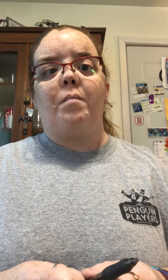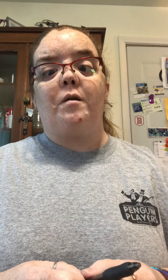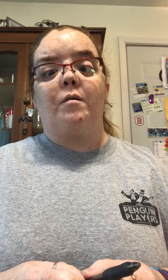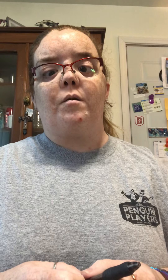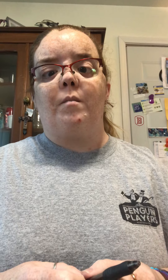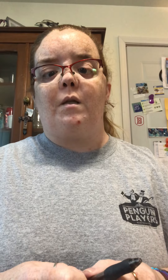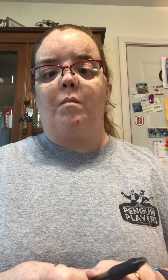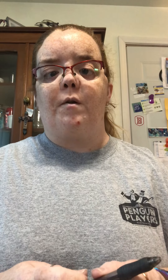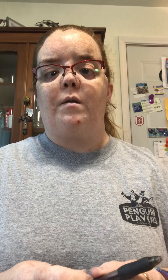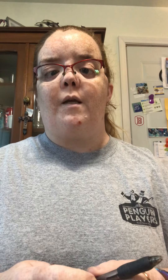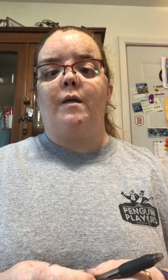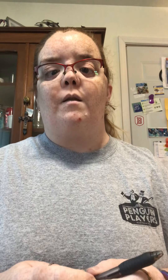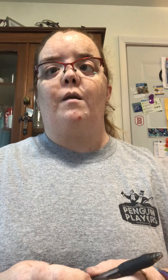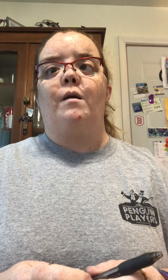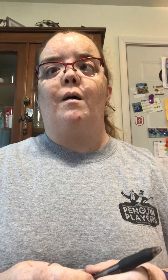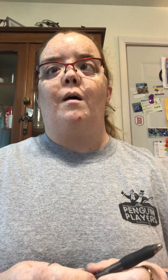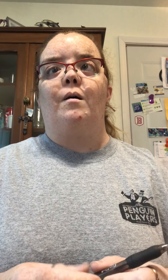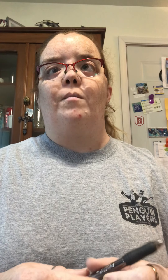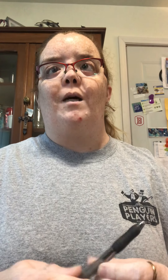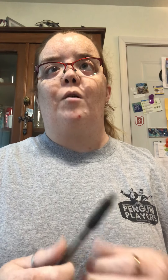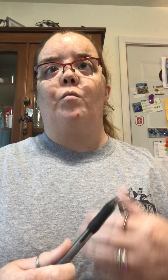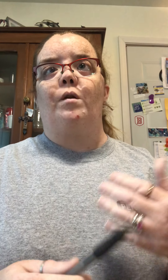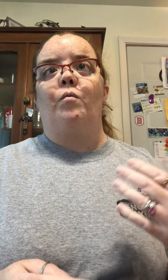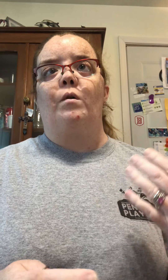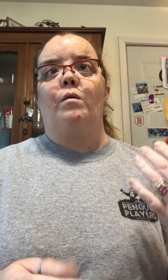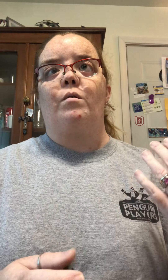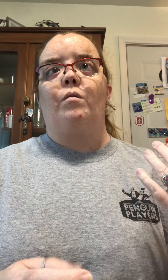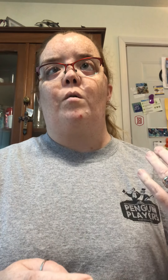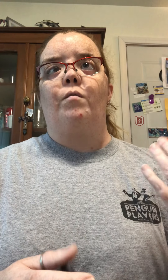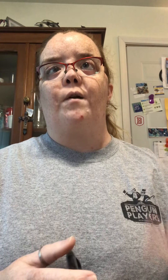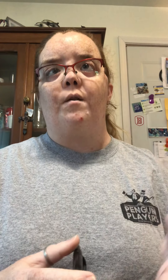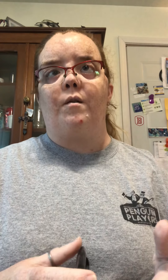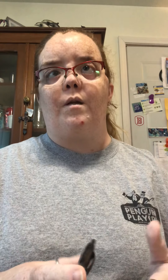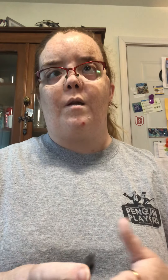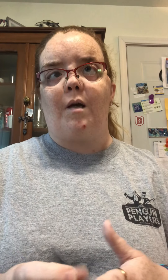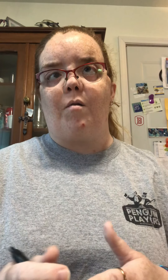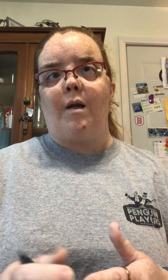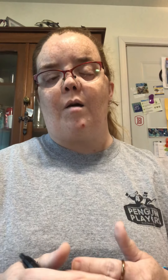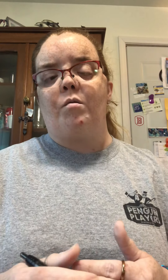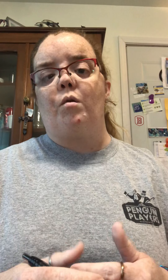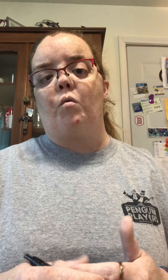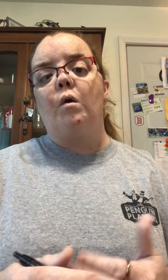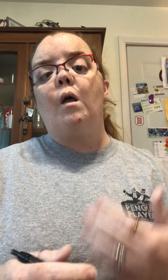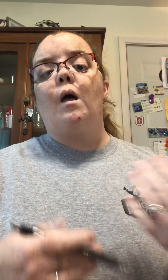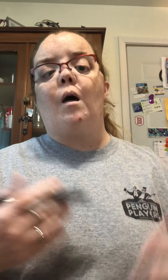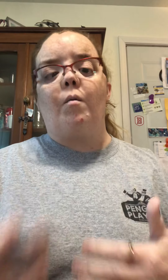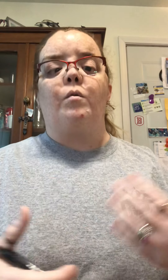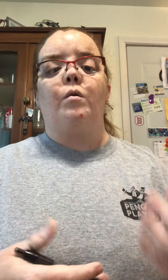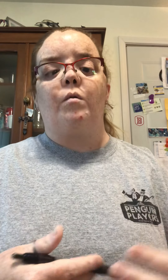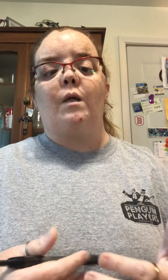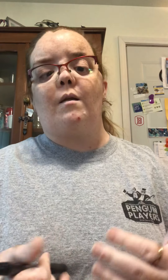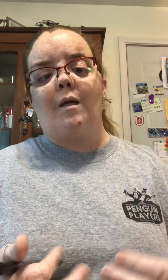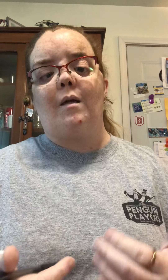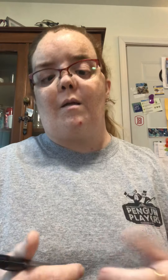because there's so many numbers, and I don't really want to go farther than 10 right now, so I'll do like 10 at a